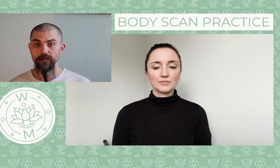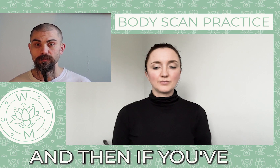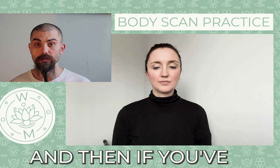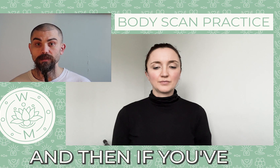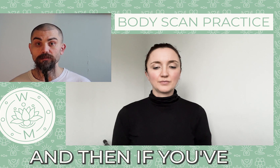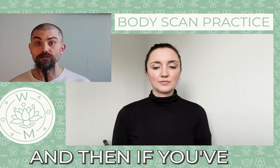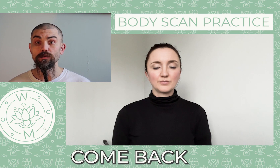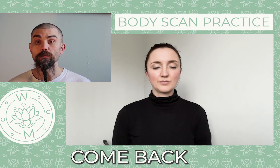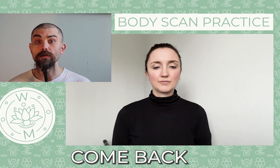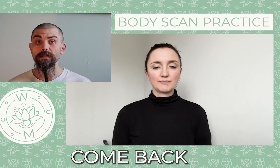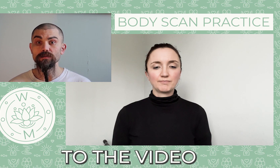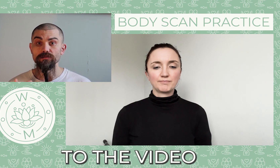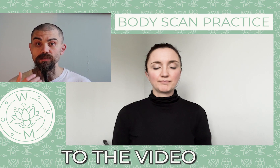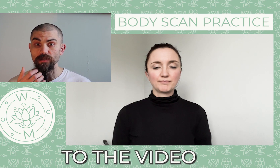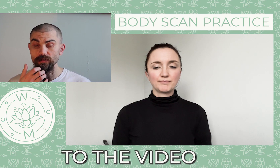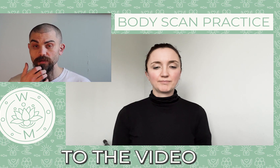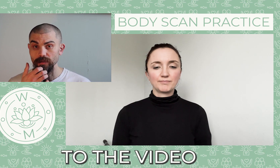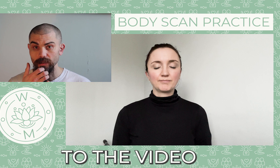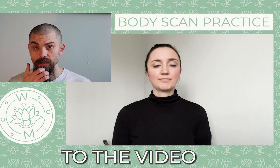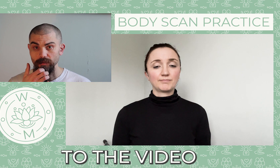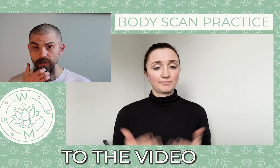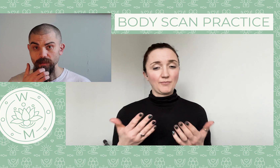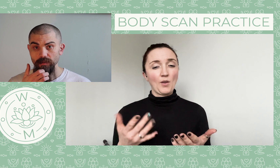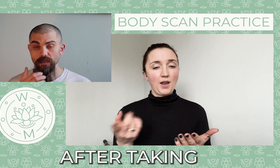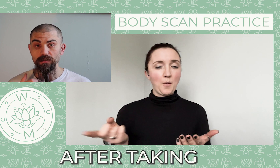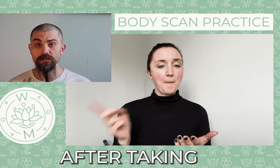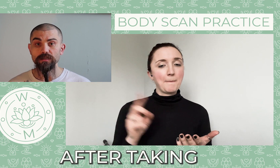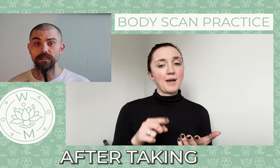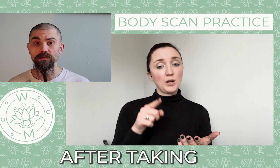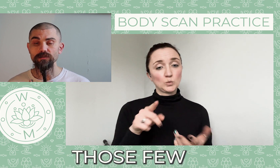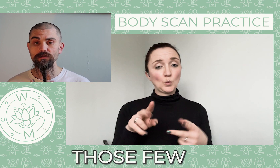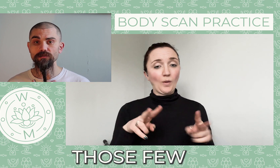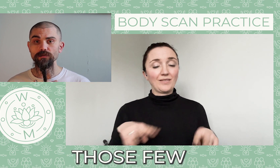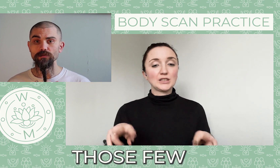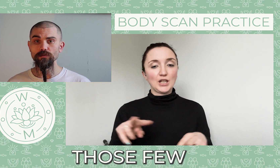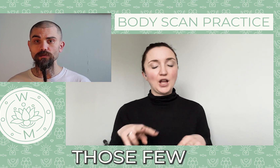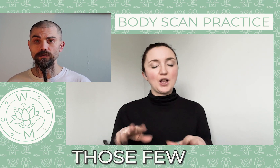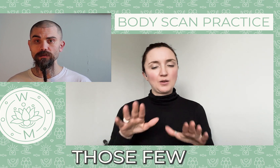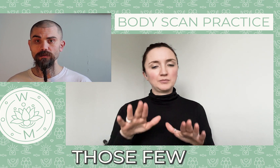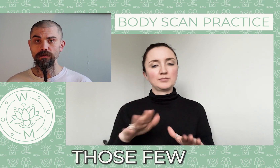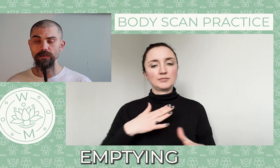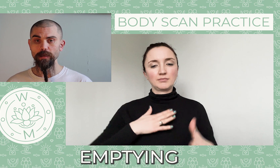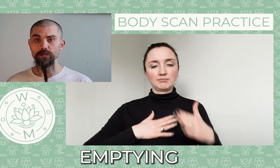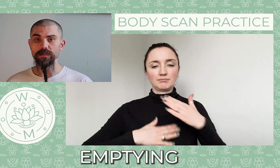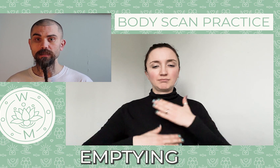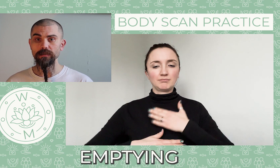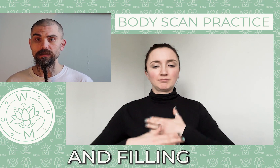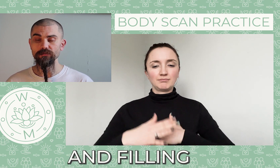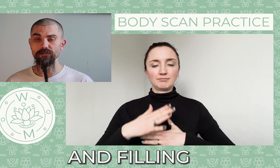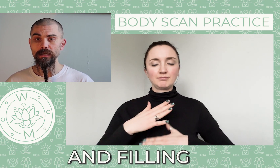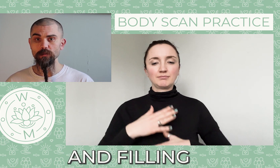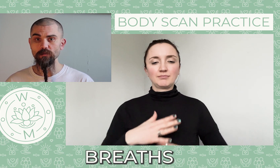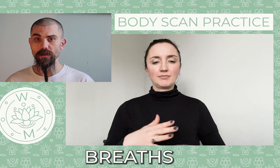And then if you've come back to the video after taking those few emptying and filling